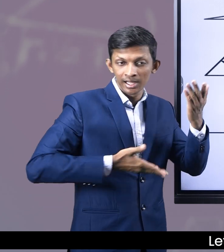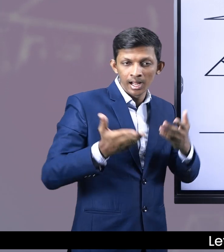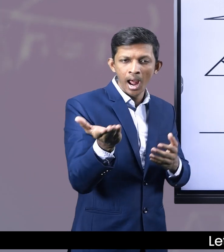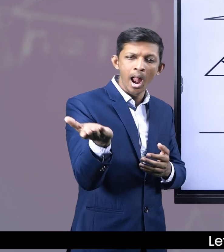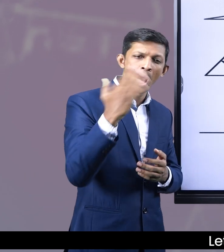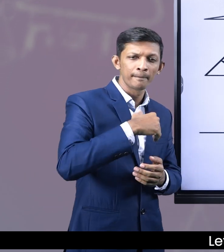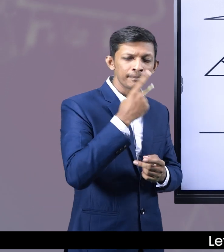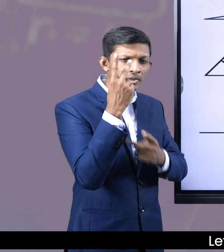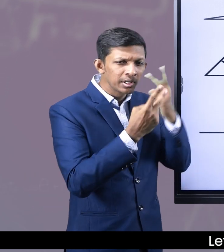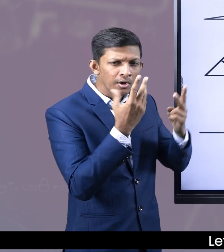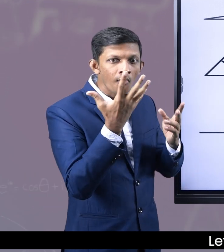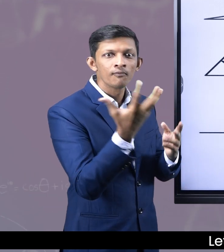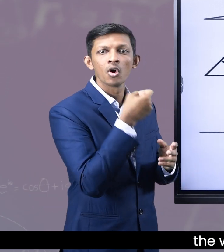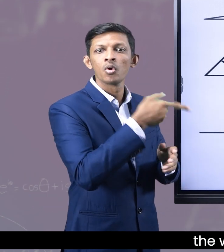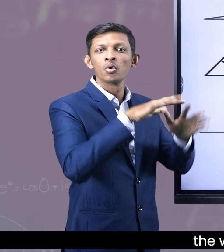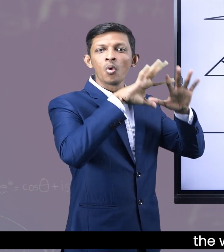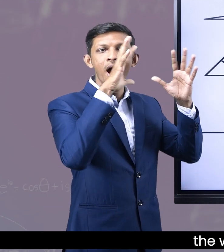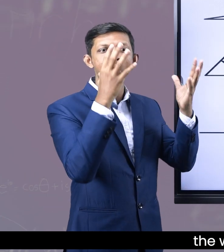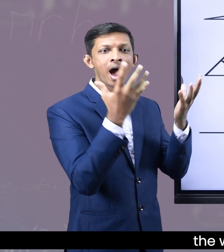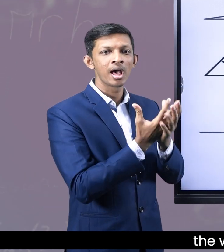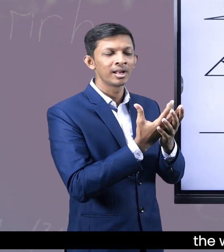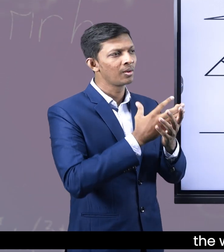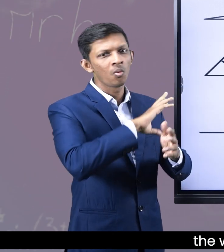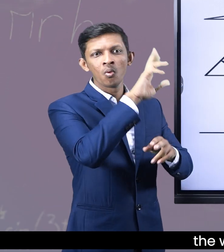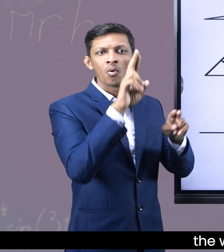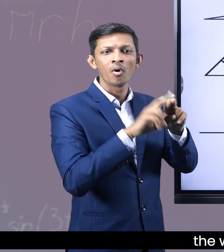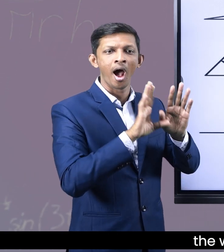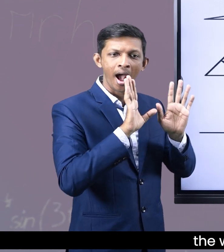Let's dive in and discover the world of angles together.